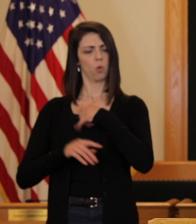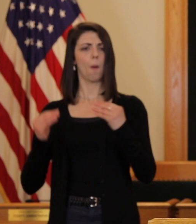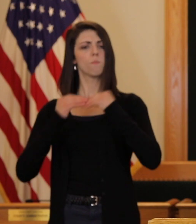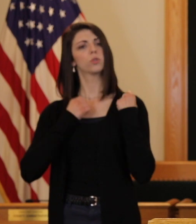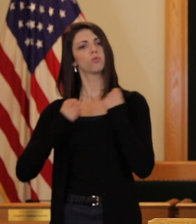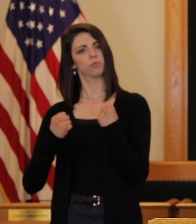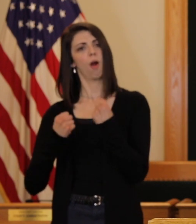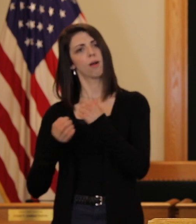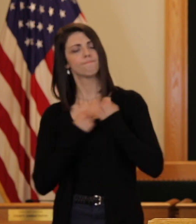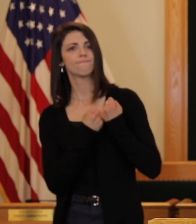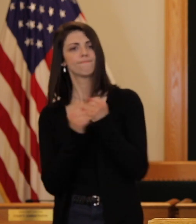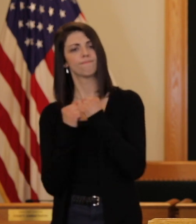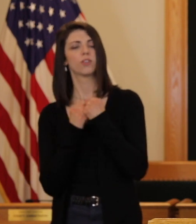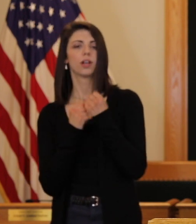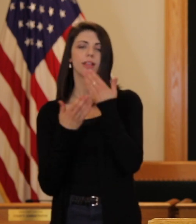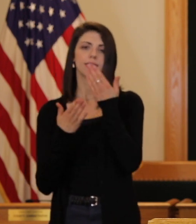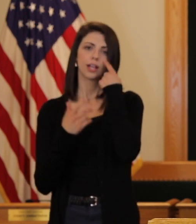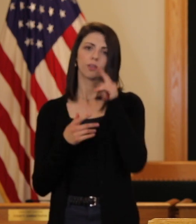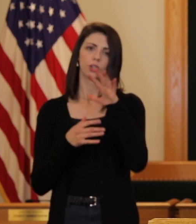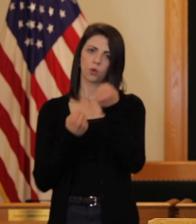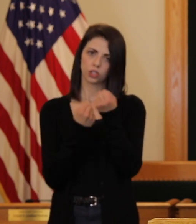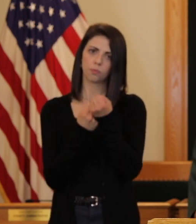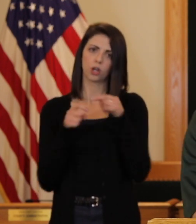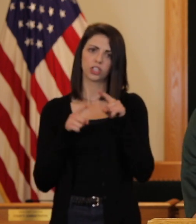to our community for your support during this challenging time.